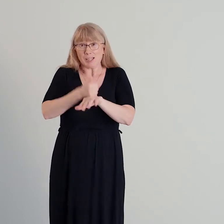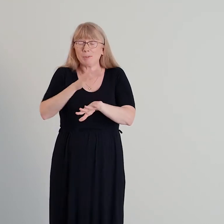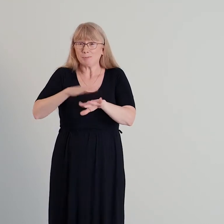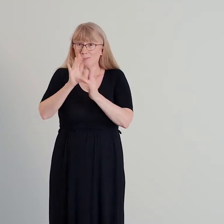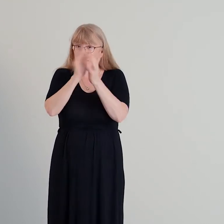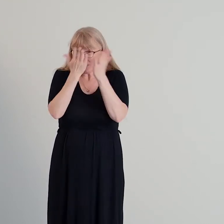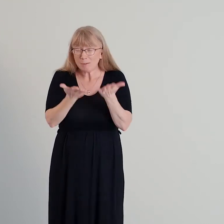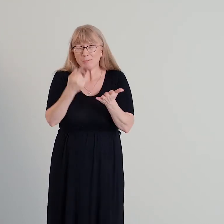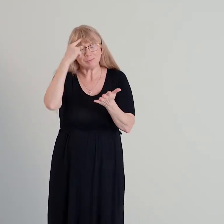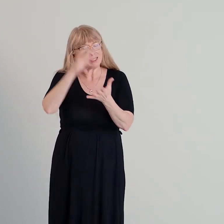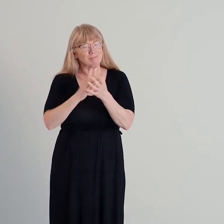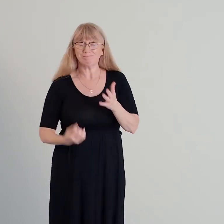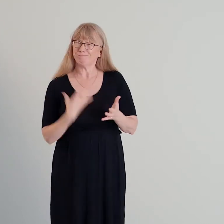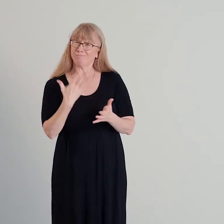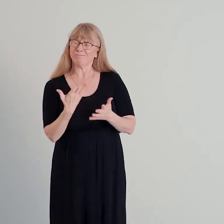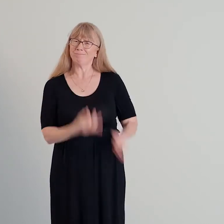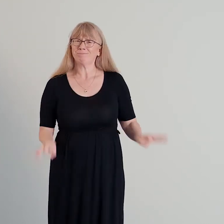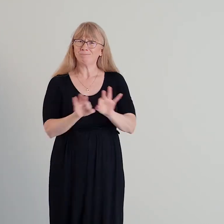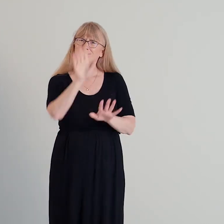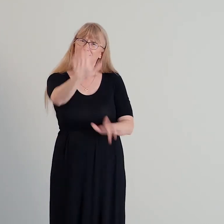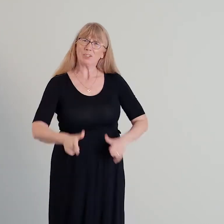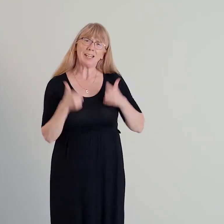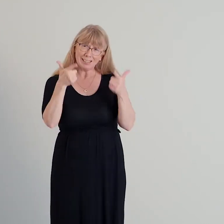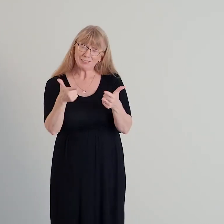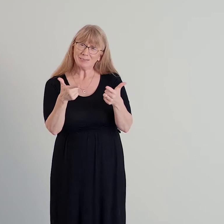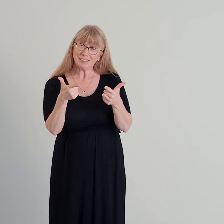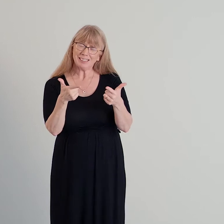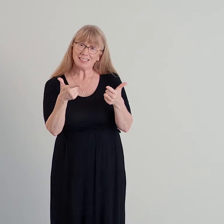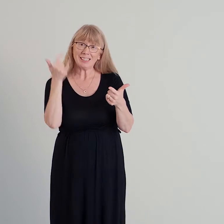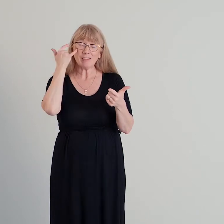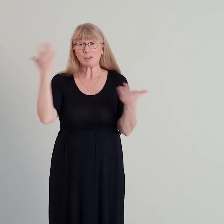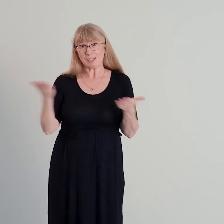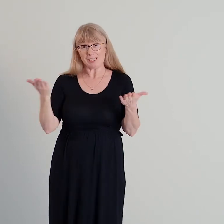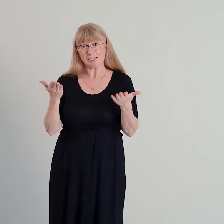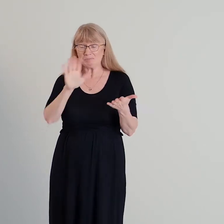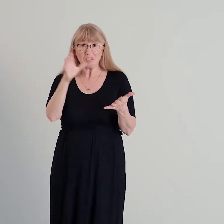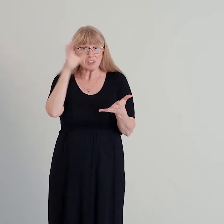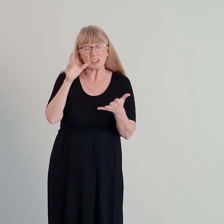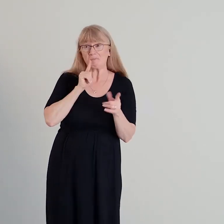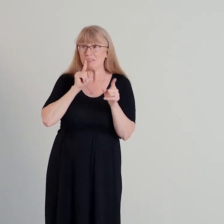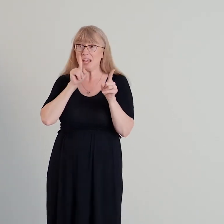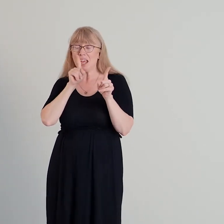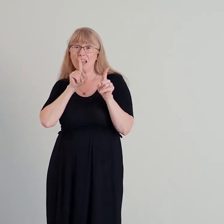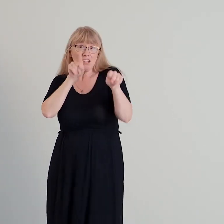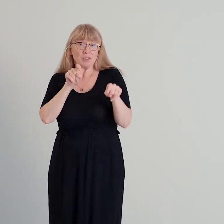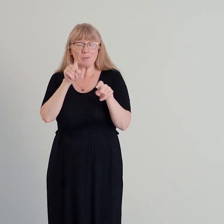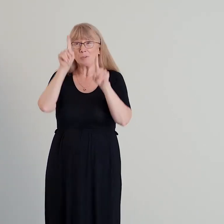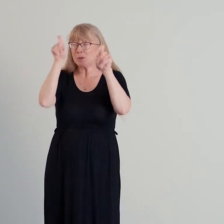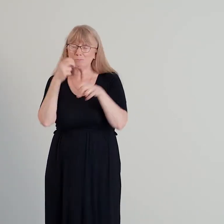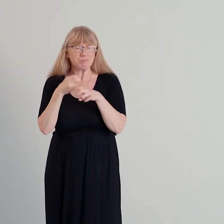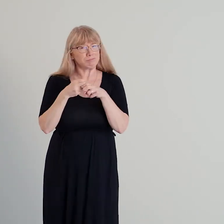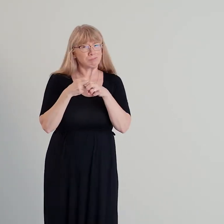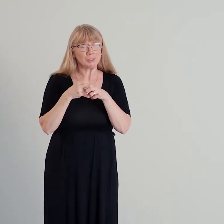that it will be inspiring and relevant to your life. And if you're here because you're searching for answers to tough questions or looking